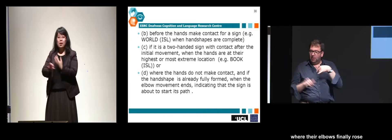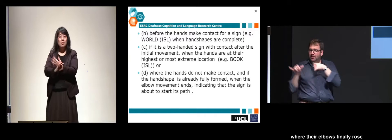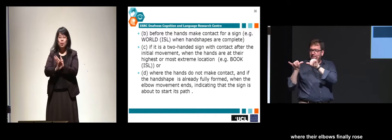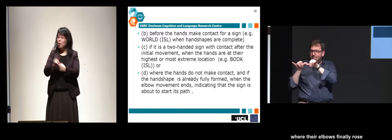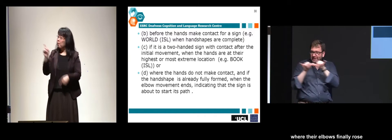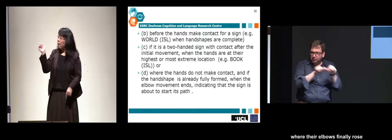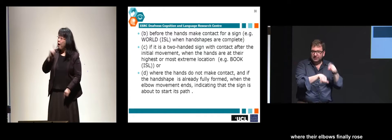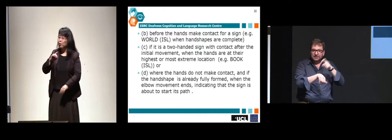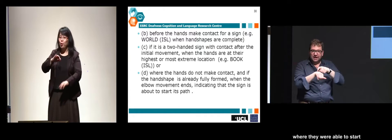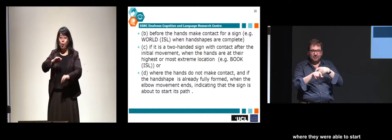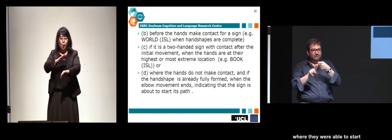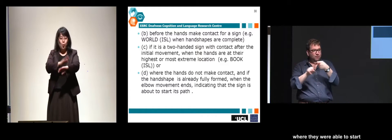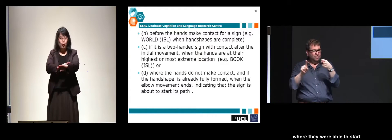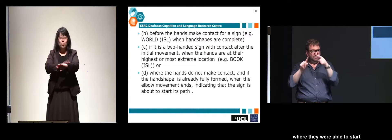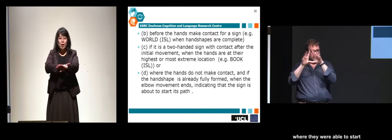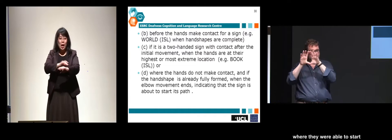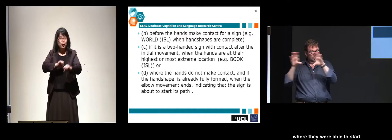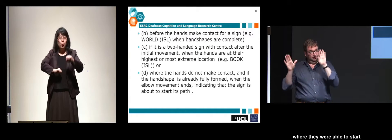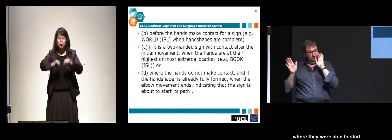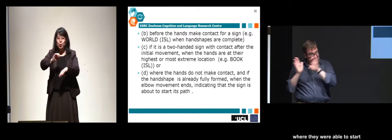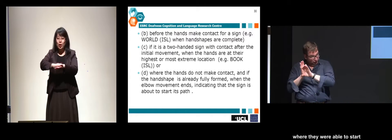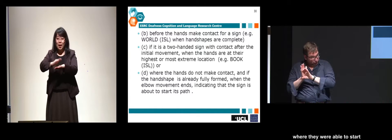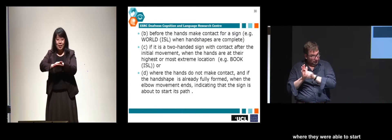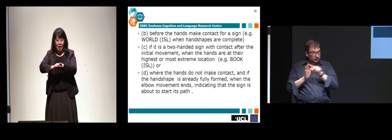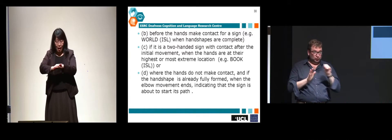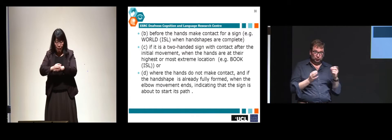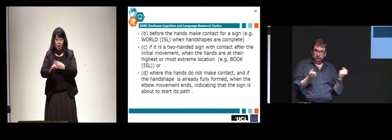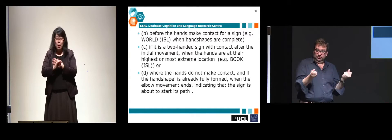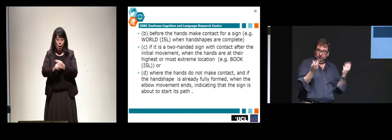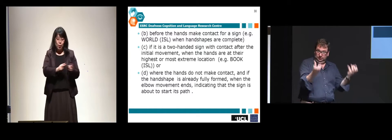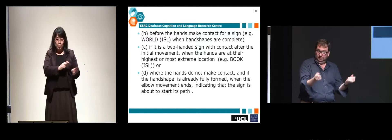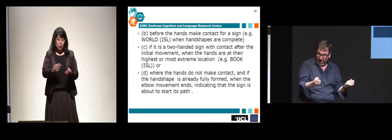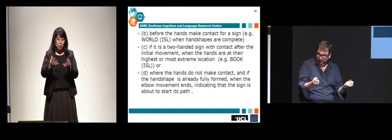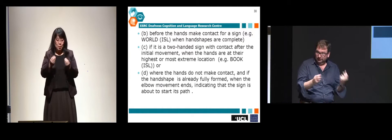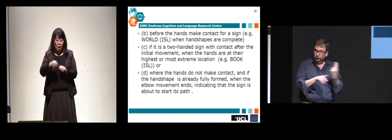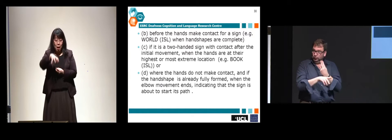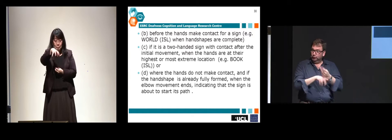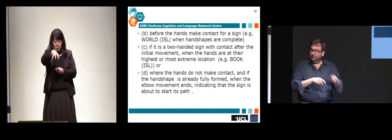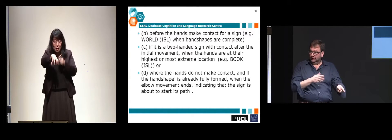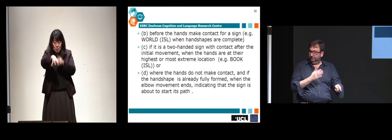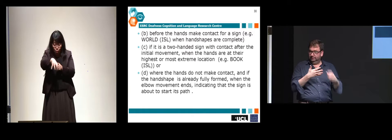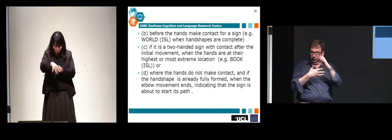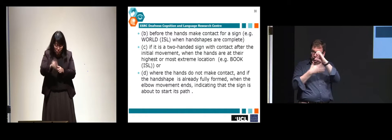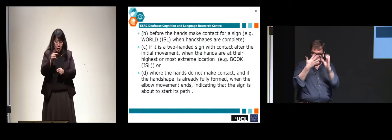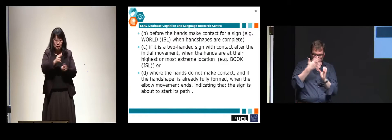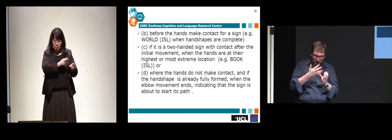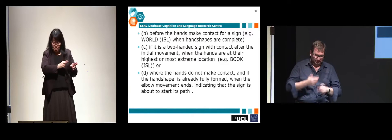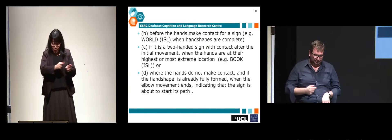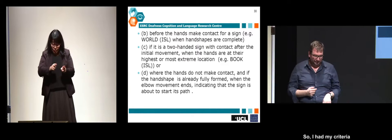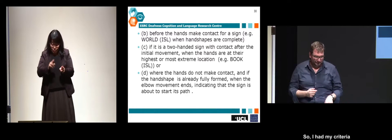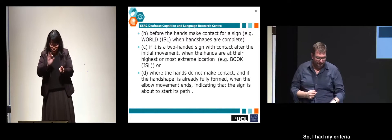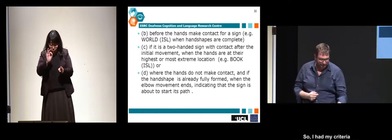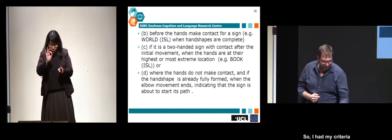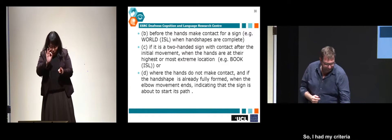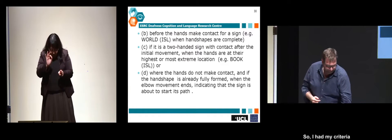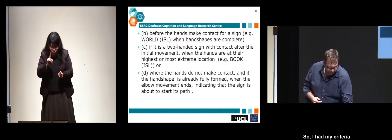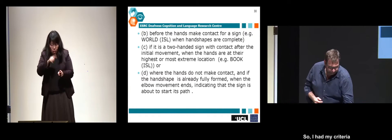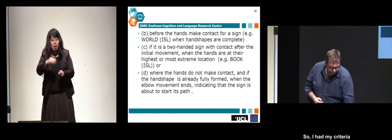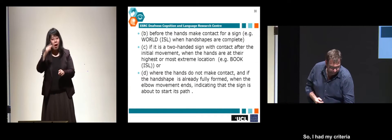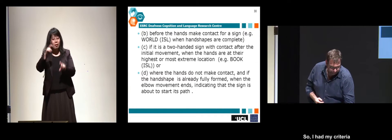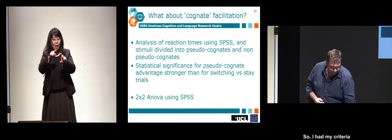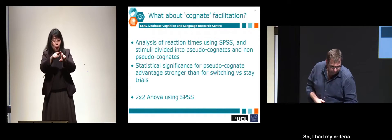rose to the correct position where they were able to start making the sign, and use that as the onset point. So I had